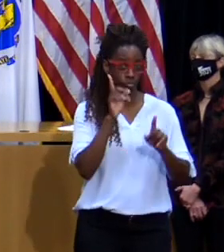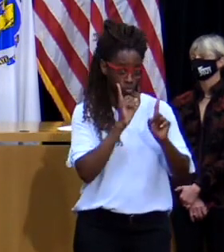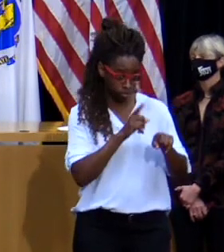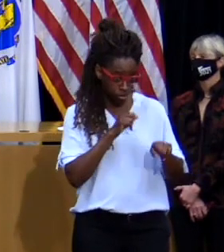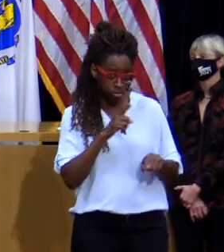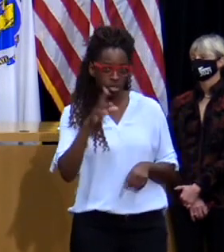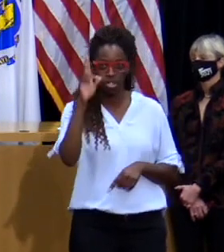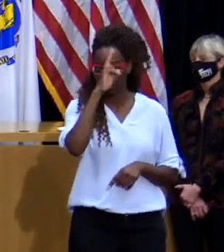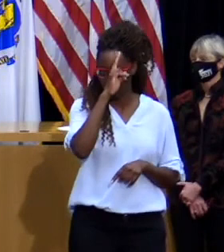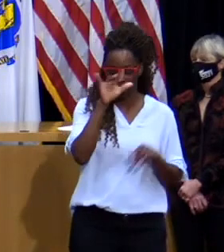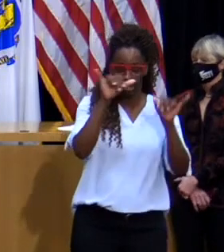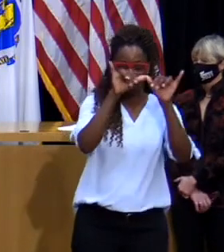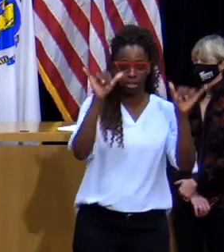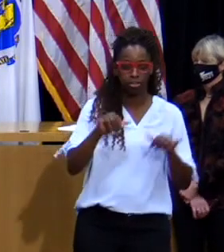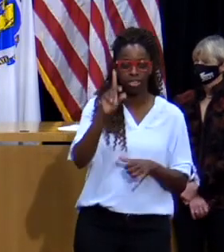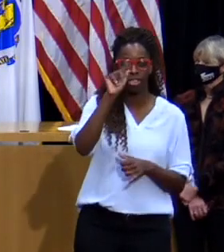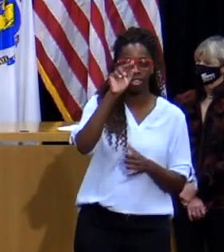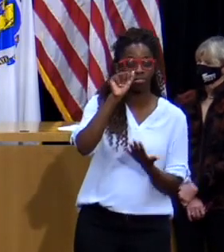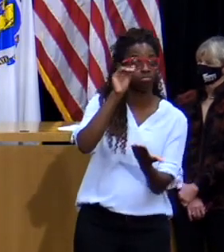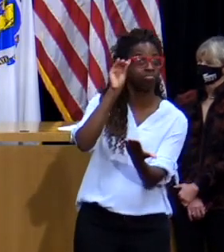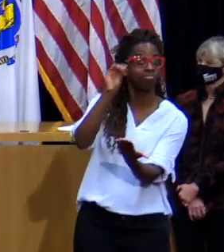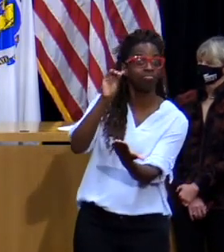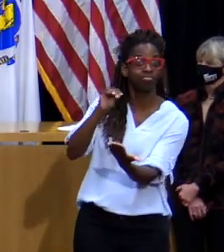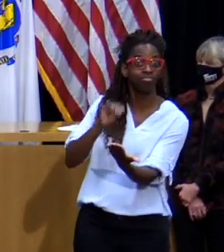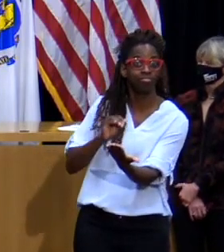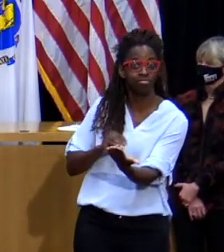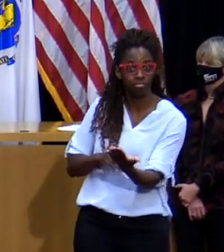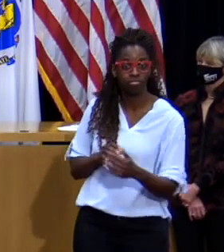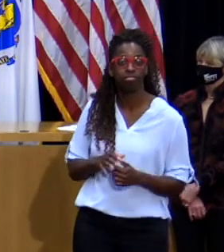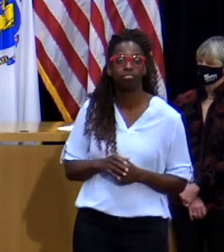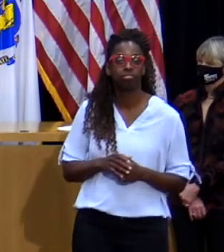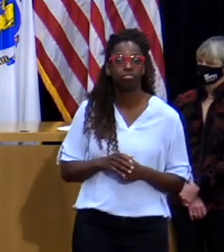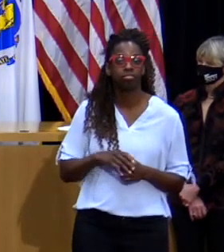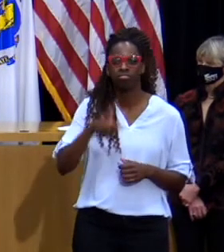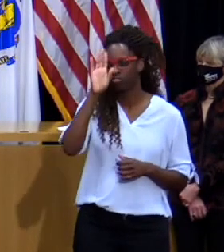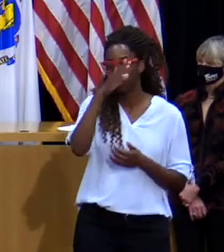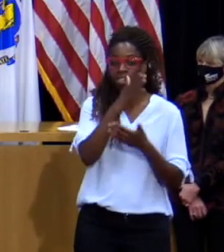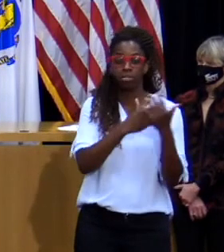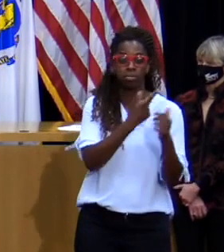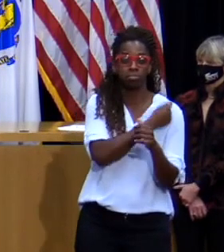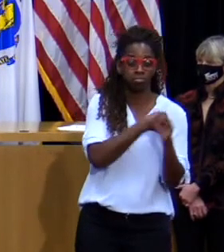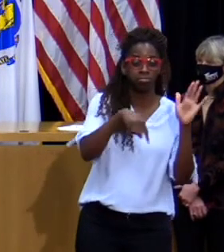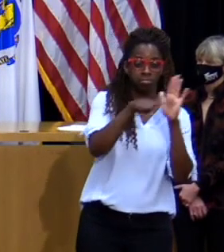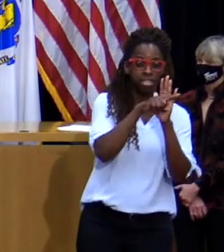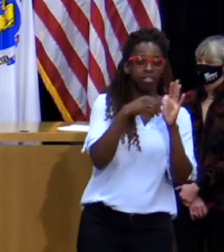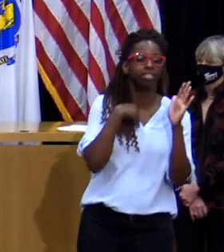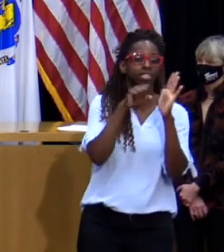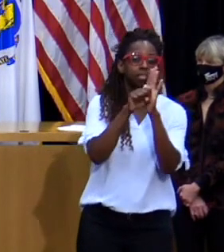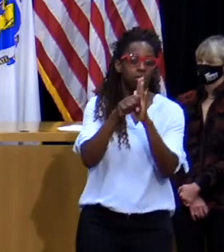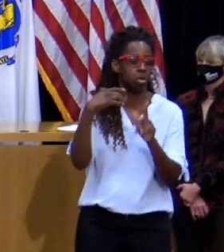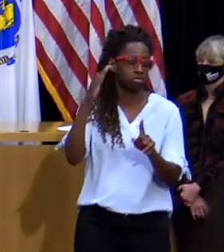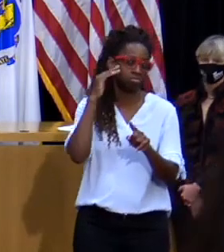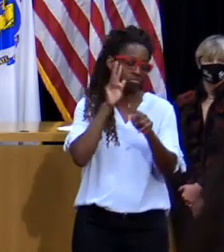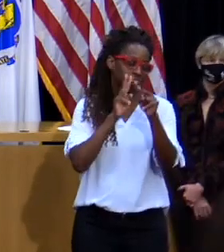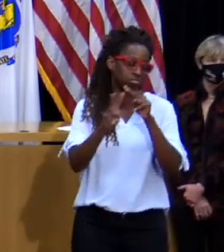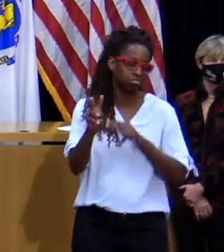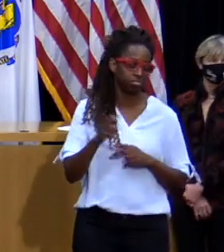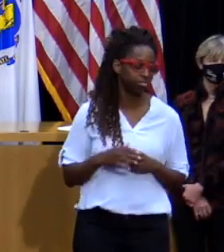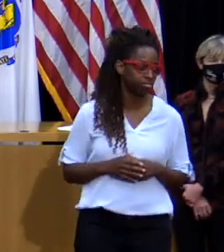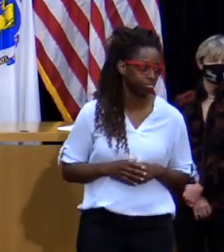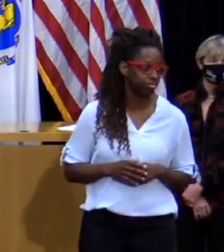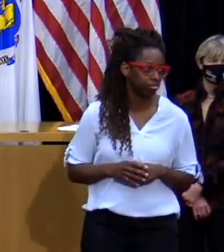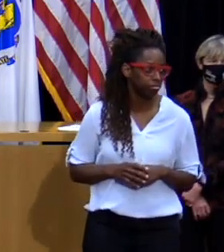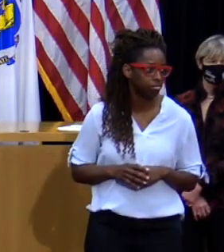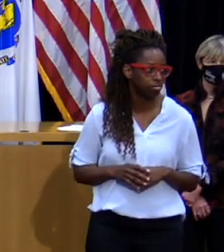know what the adverse side effects of vaccines have been historically. We're looking for every one of them. Doctor, Last question. the